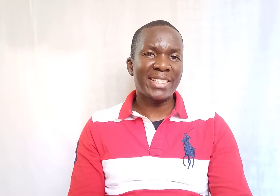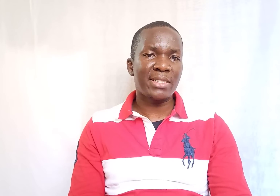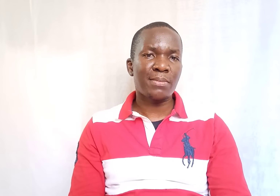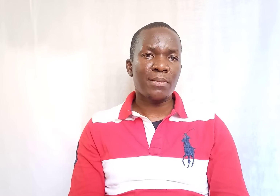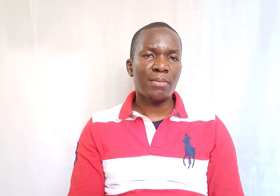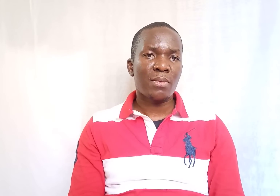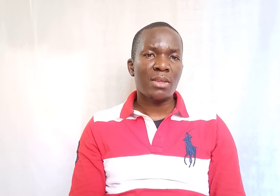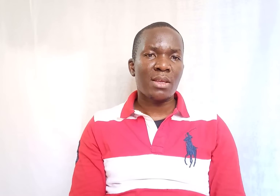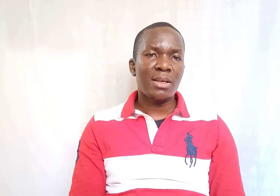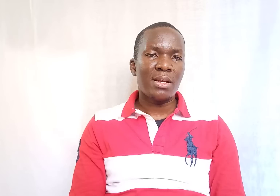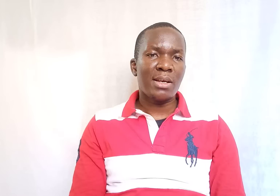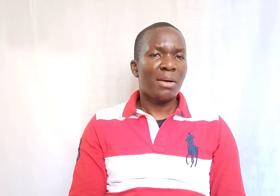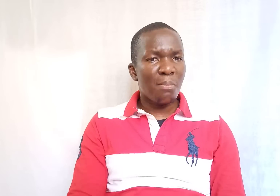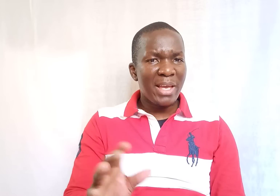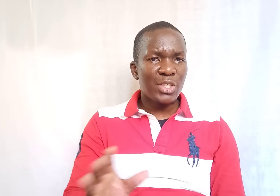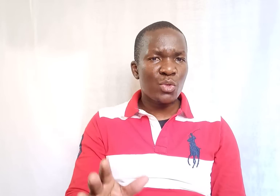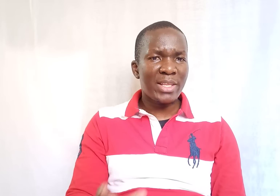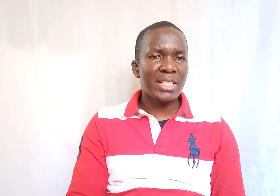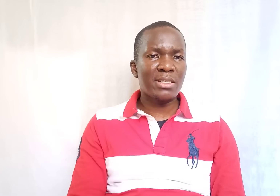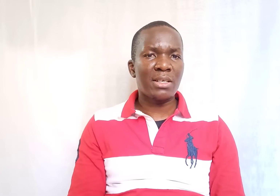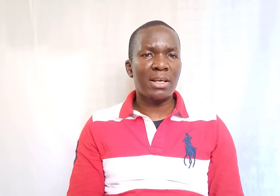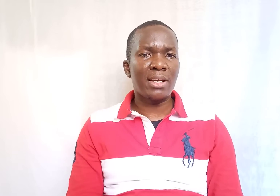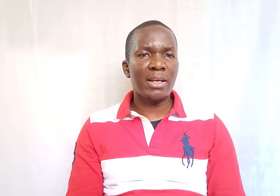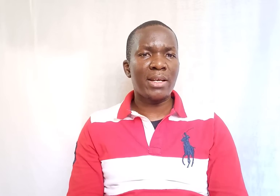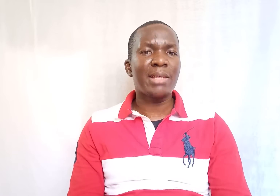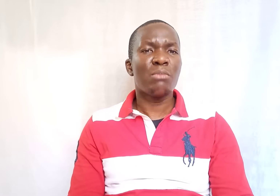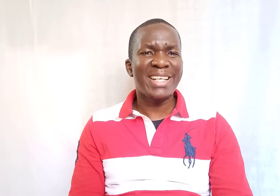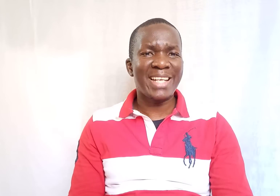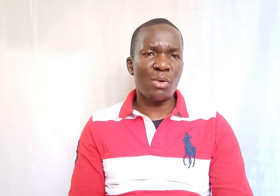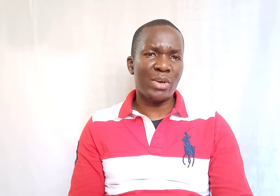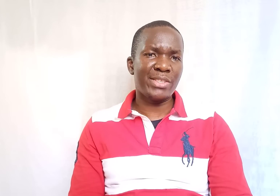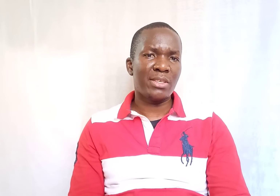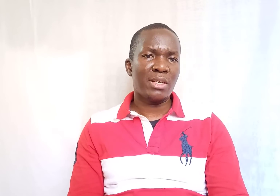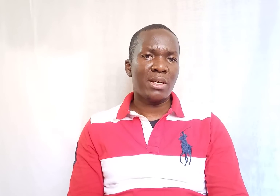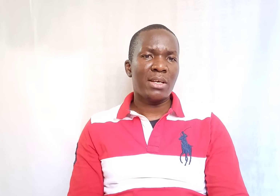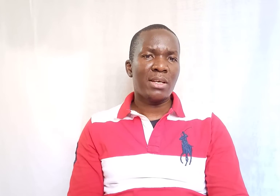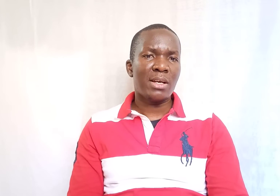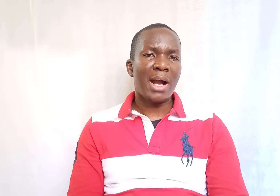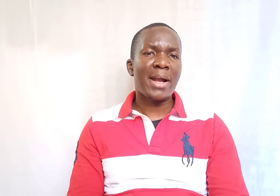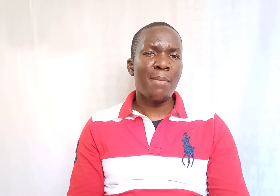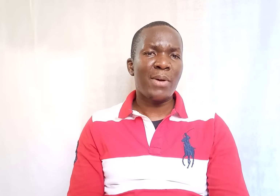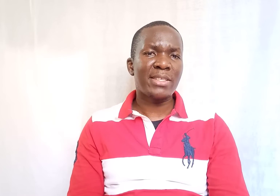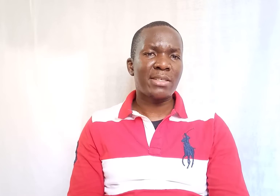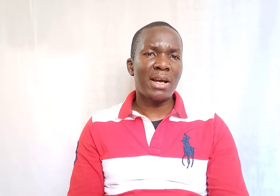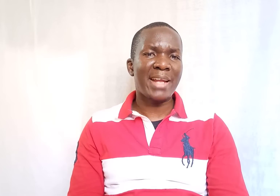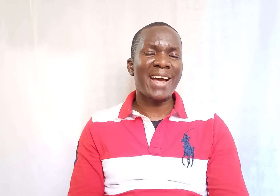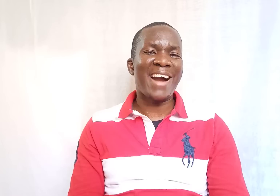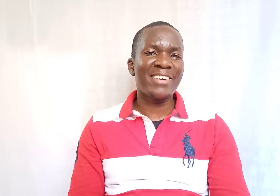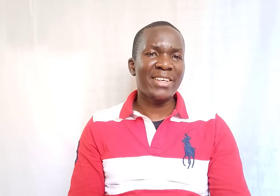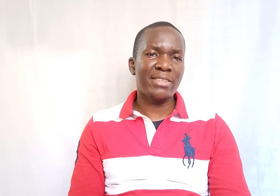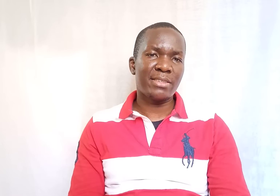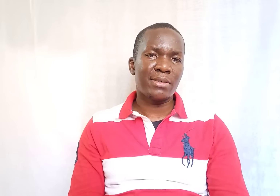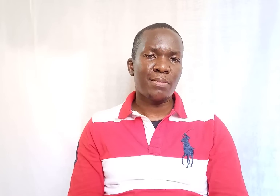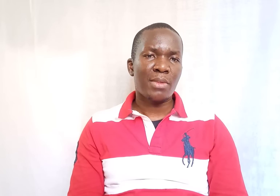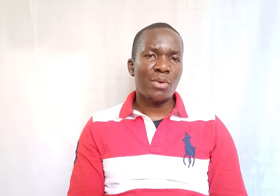face. Make sure that the body language accompanies and agrees with